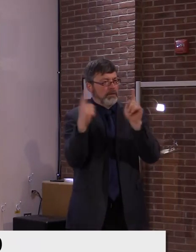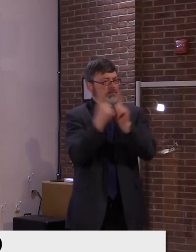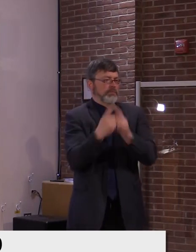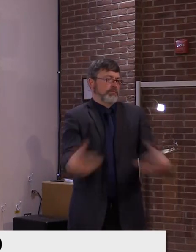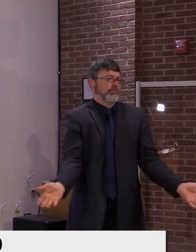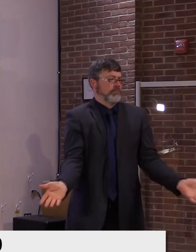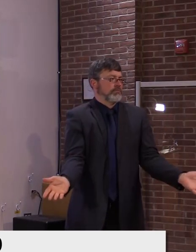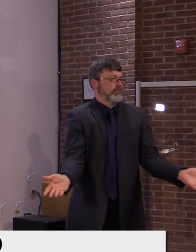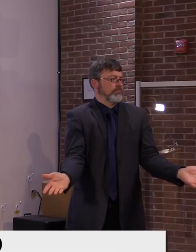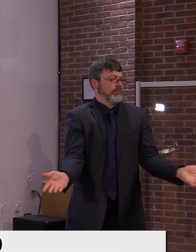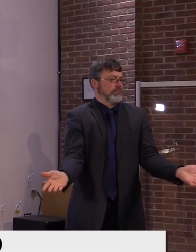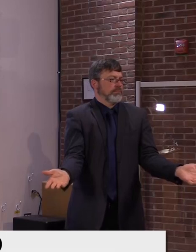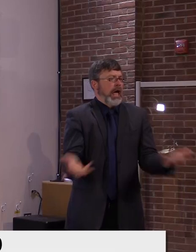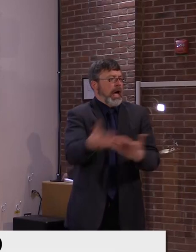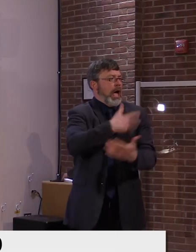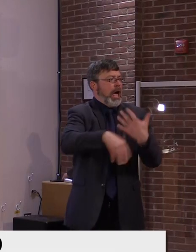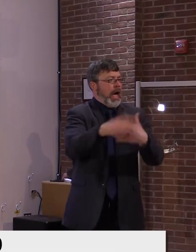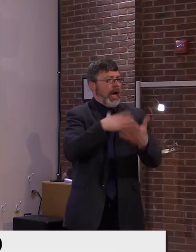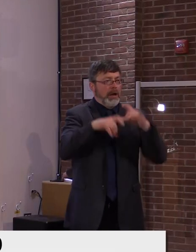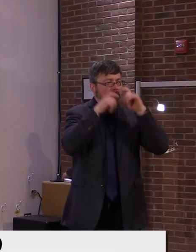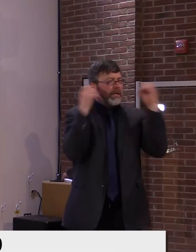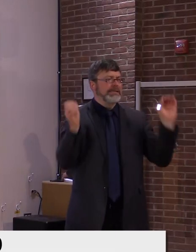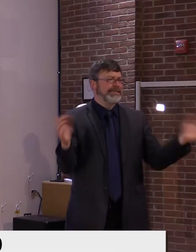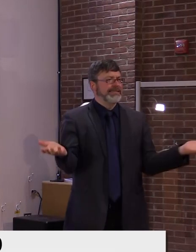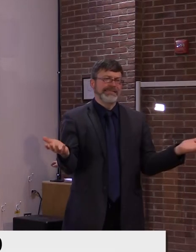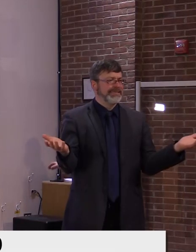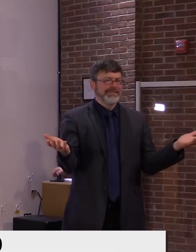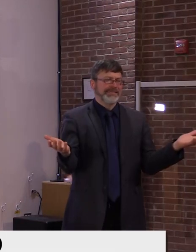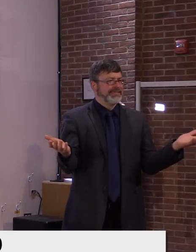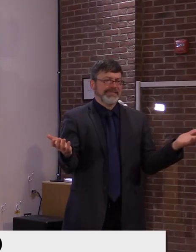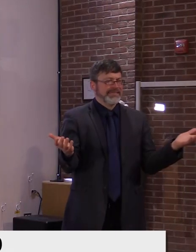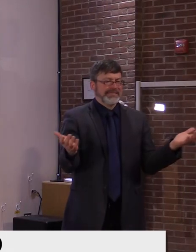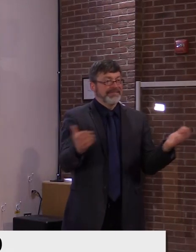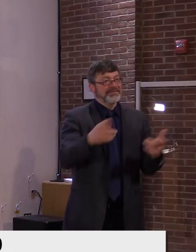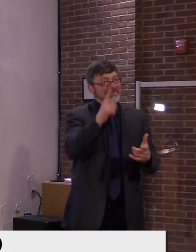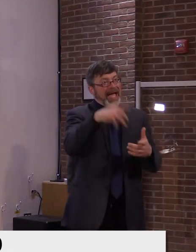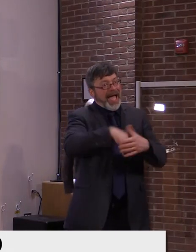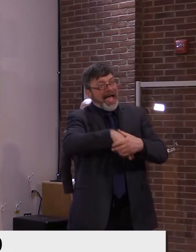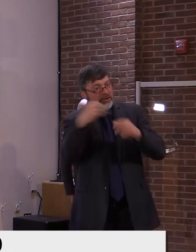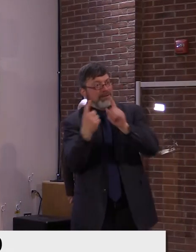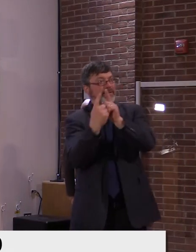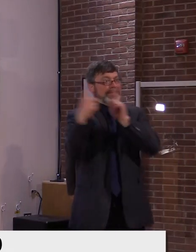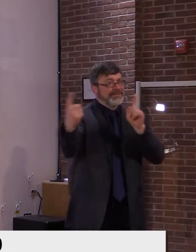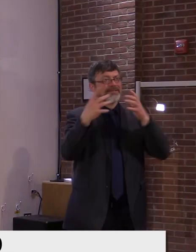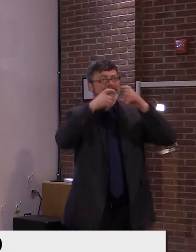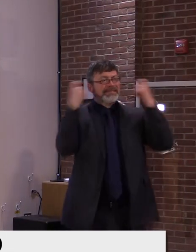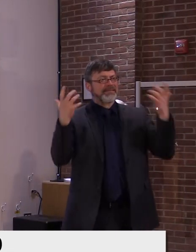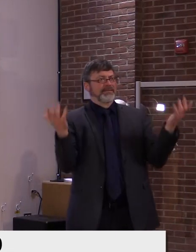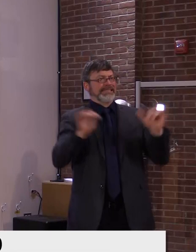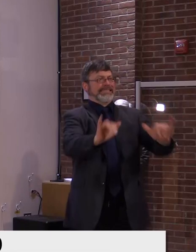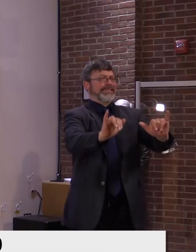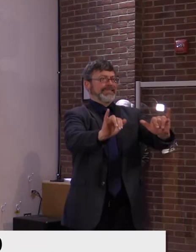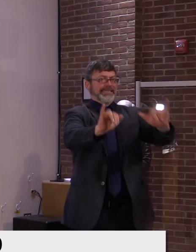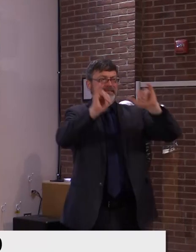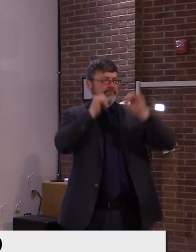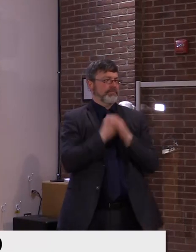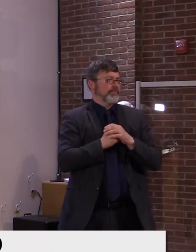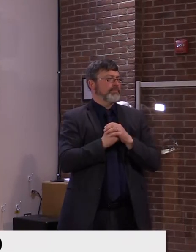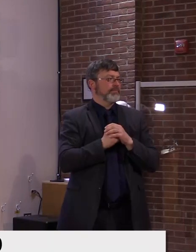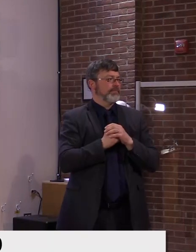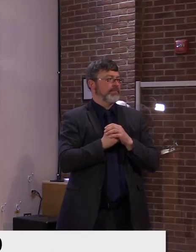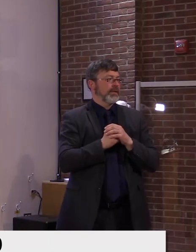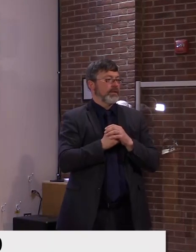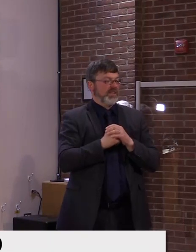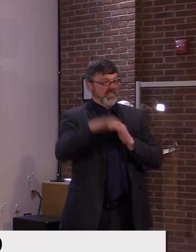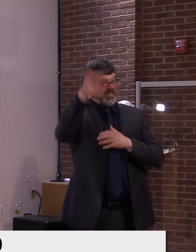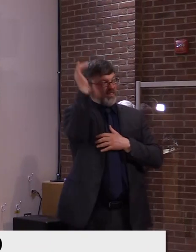it, and I empathize. But I was really disappointed to see such a blatant disregard for the